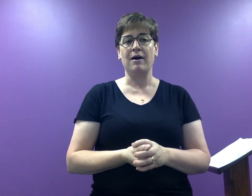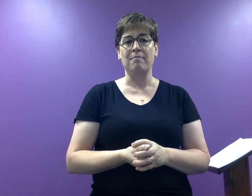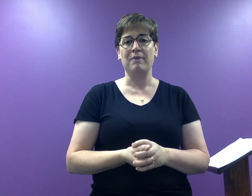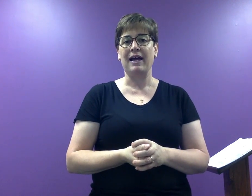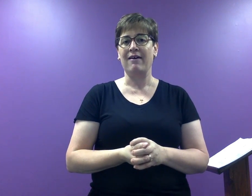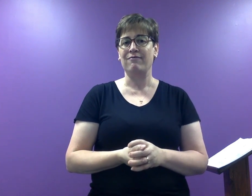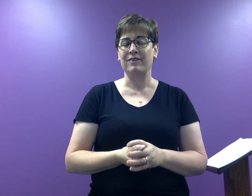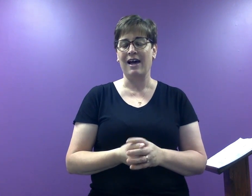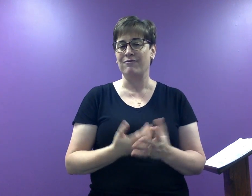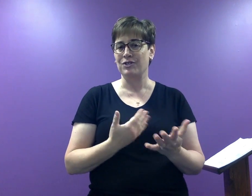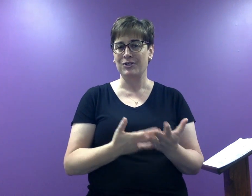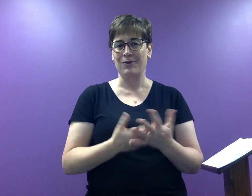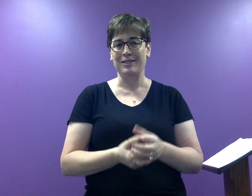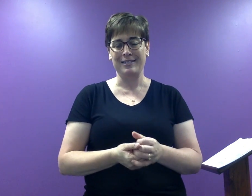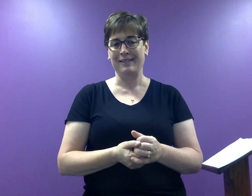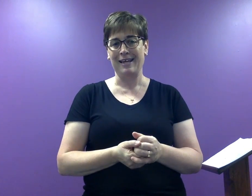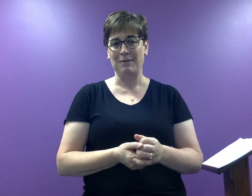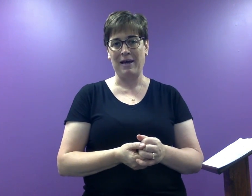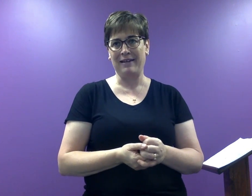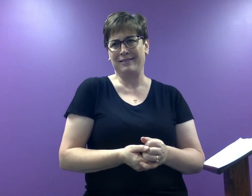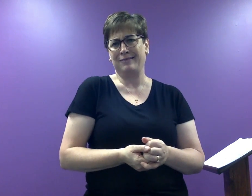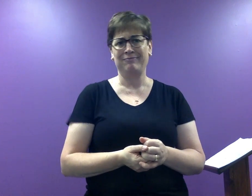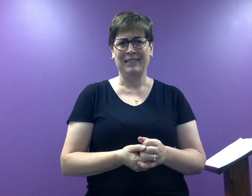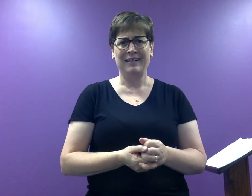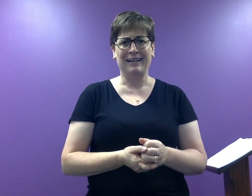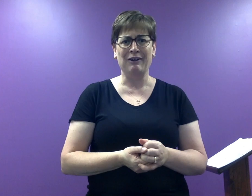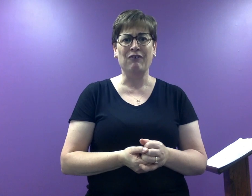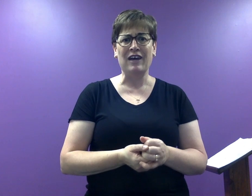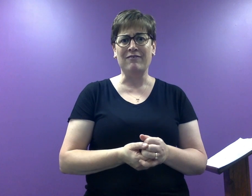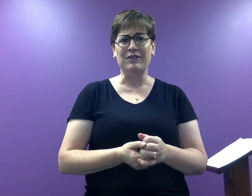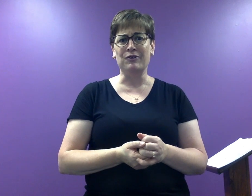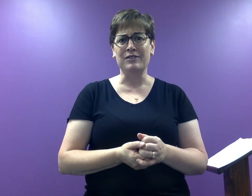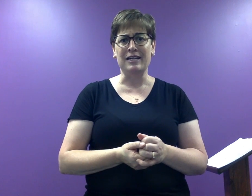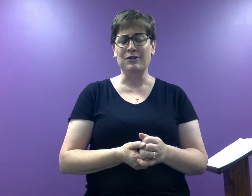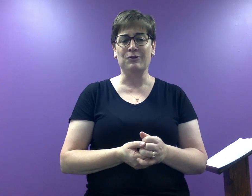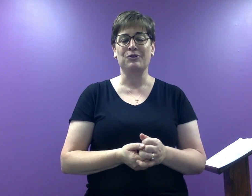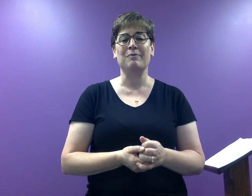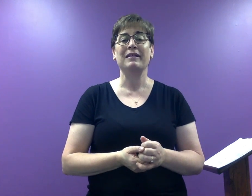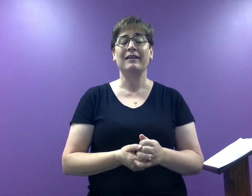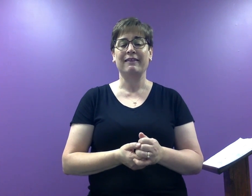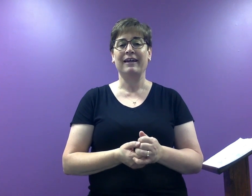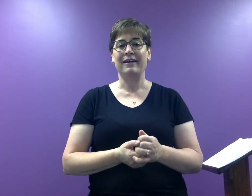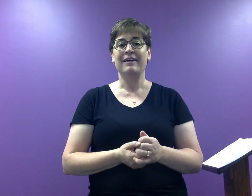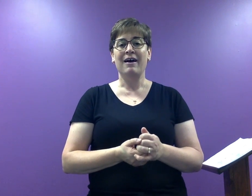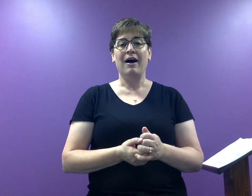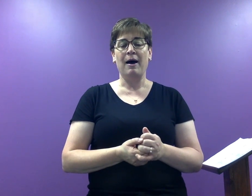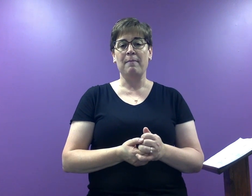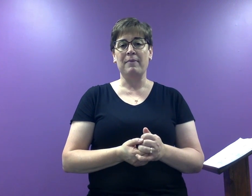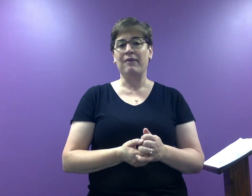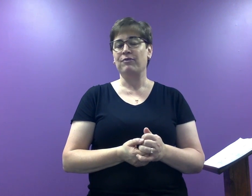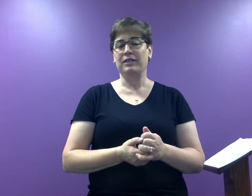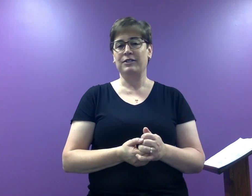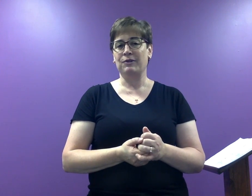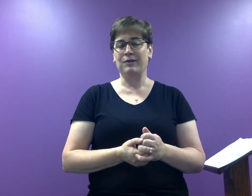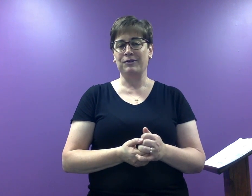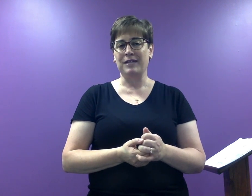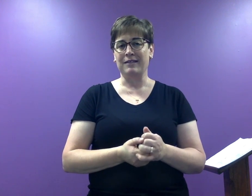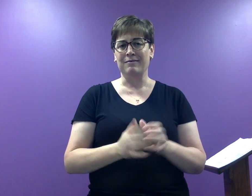but I've just started seeing that in the past, 5 years, 10 years or something like that. But I really don't understand